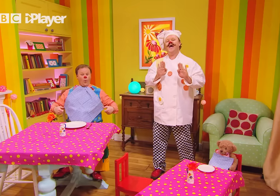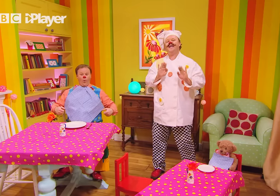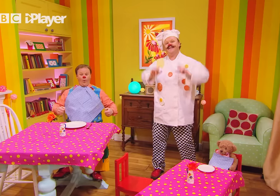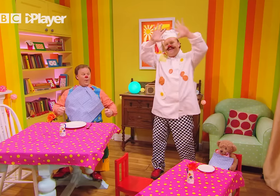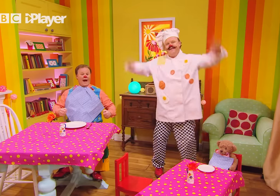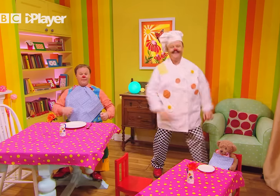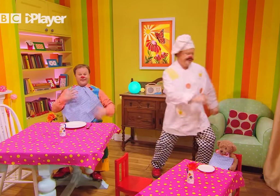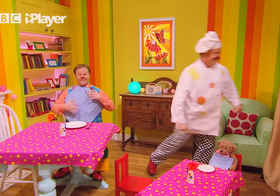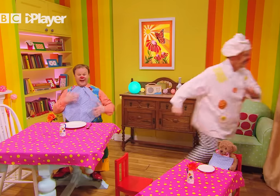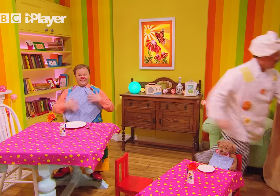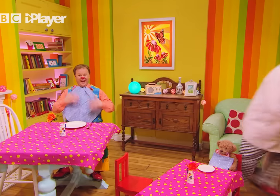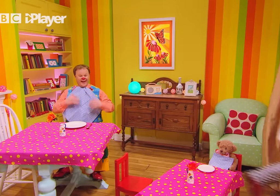Wait. Oh, how exciting!